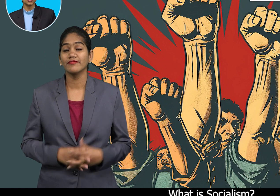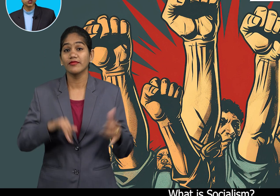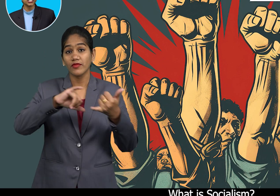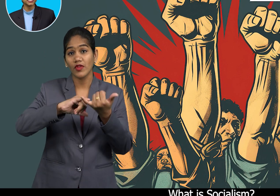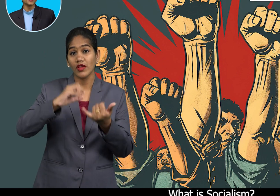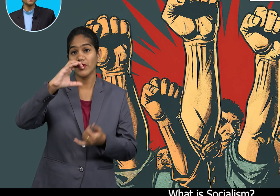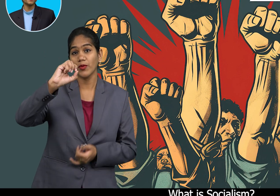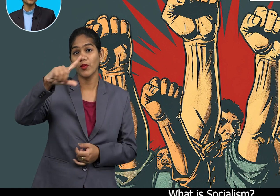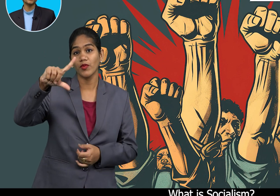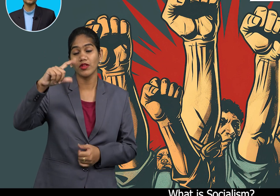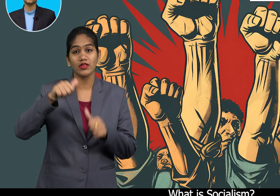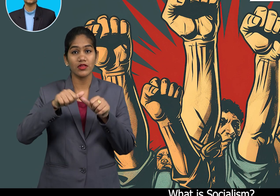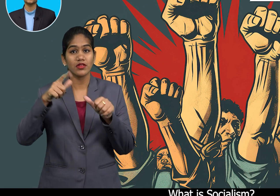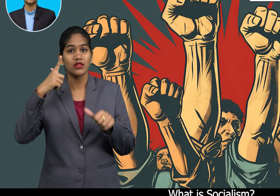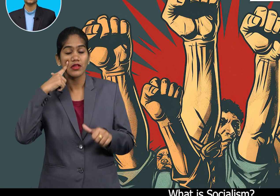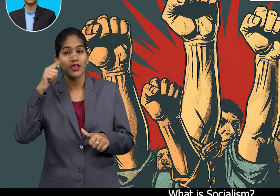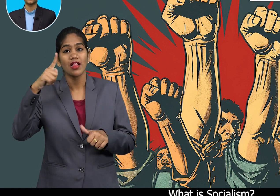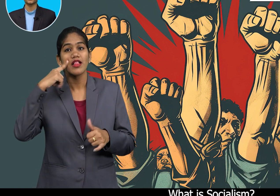What is socialism?